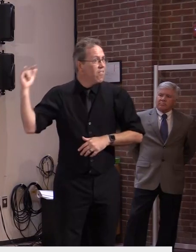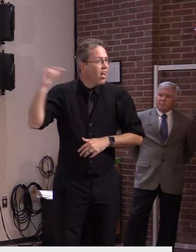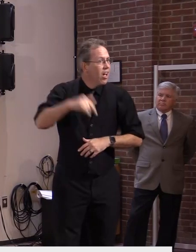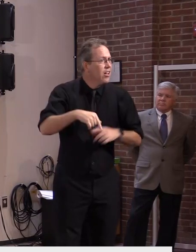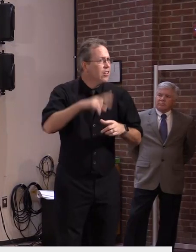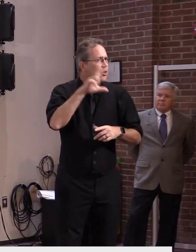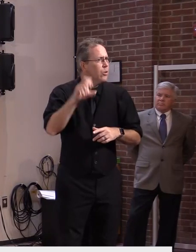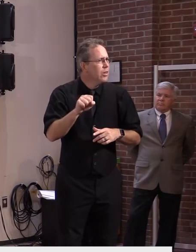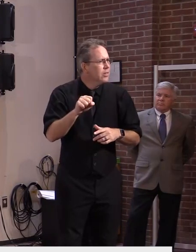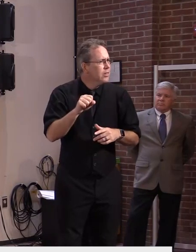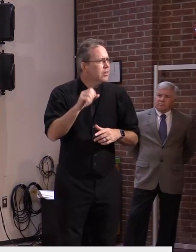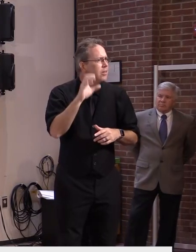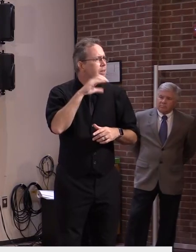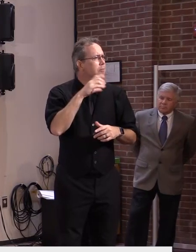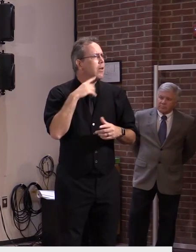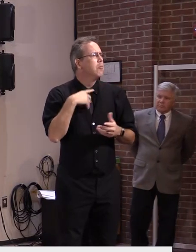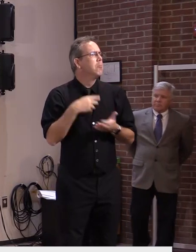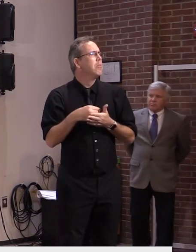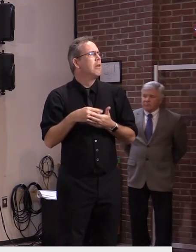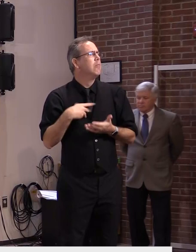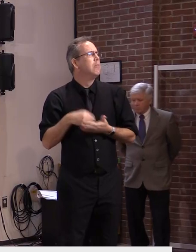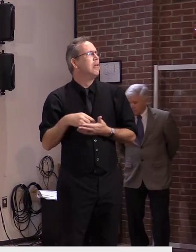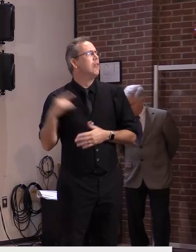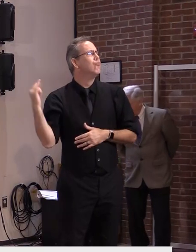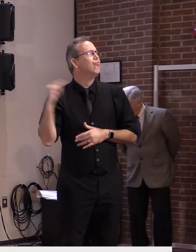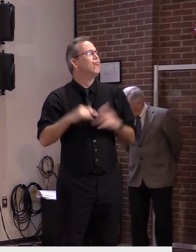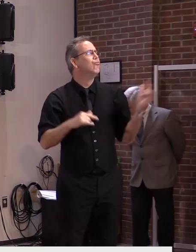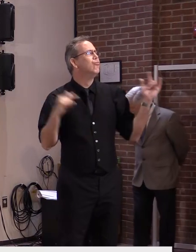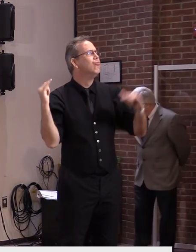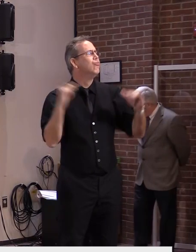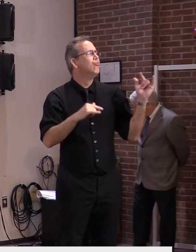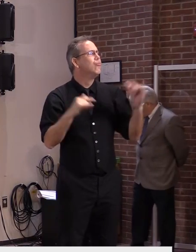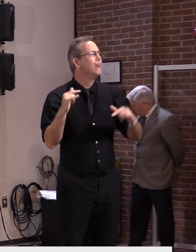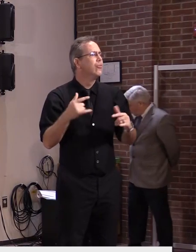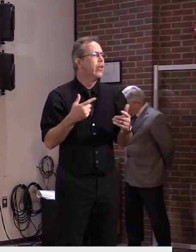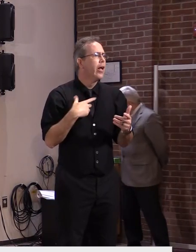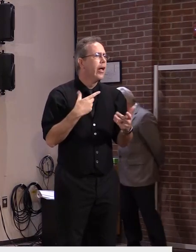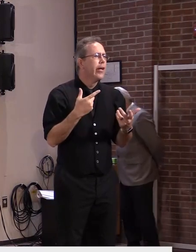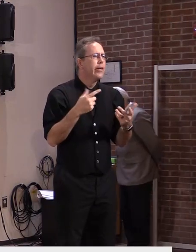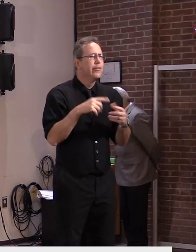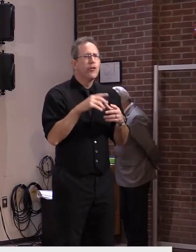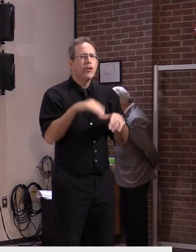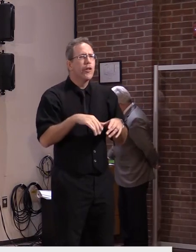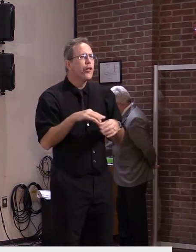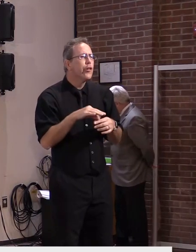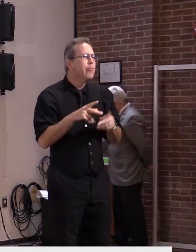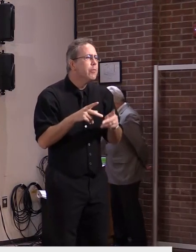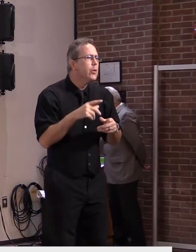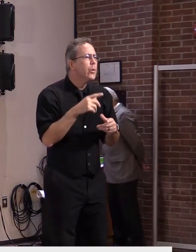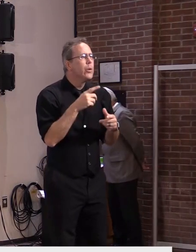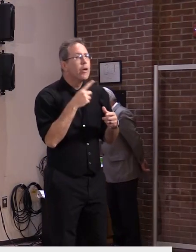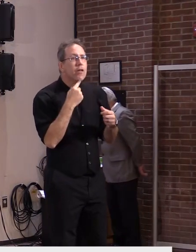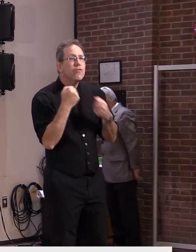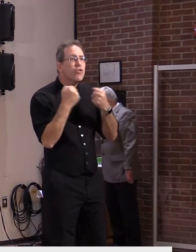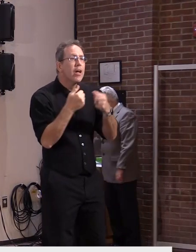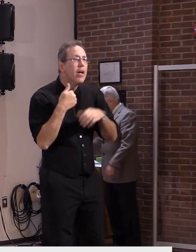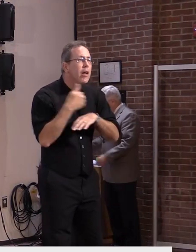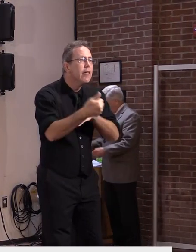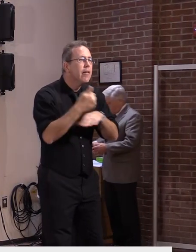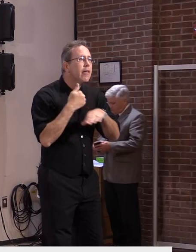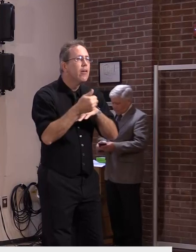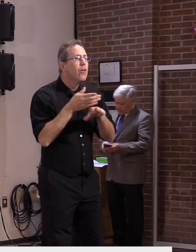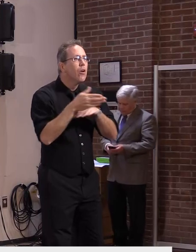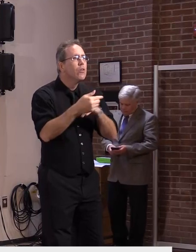affluent, and that's not what we need. We need to open the border up to allow for safe travel